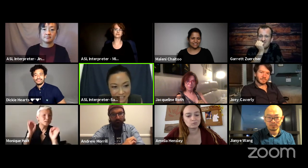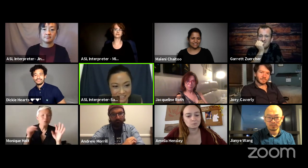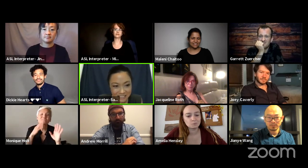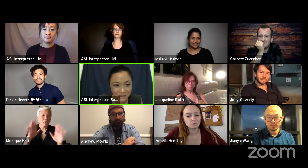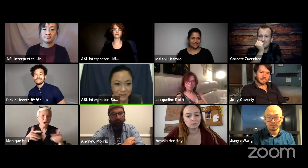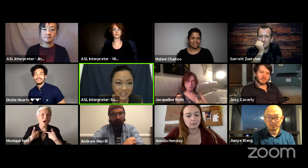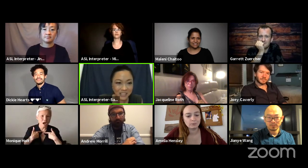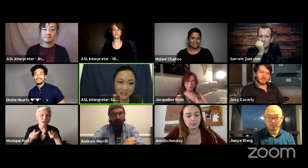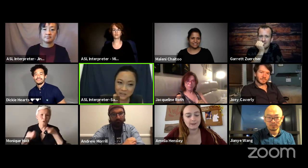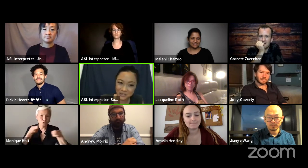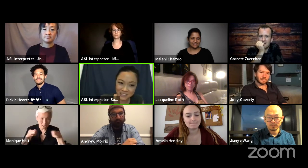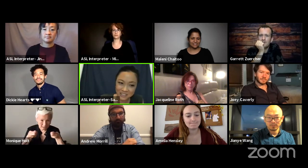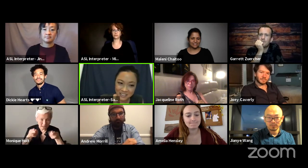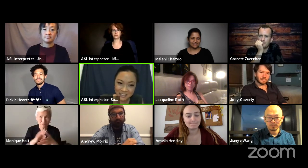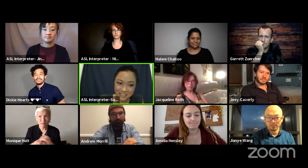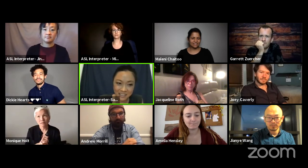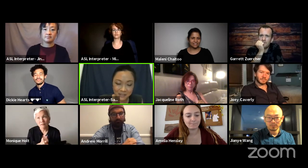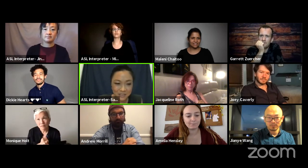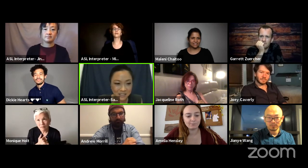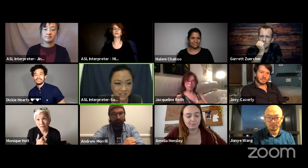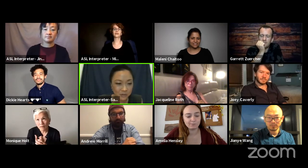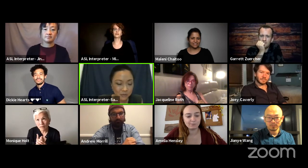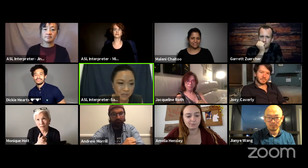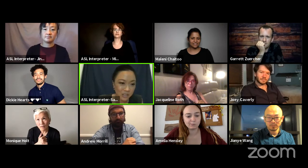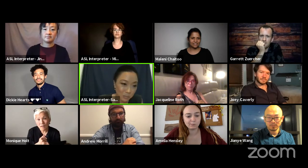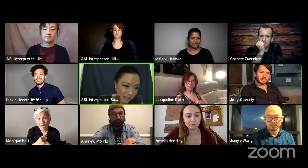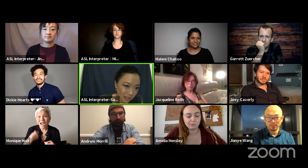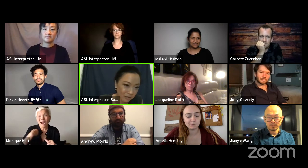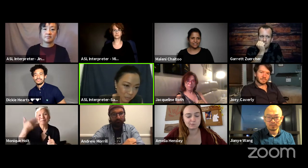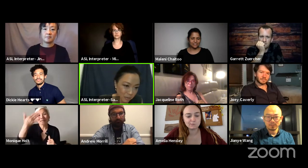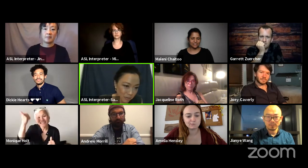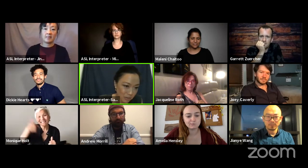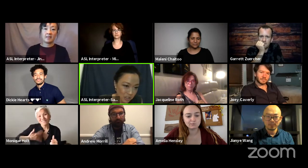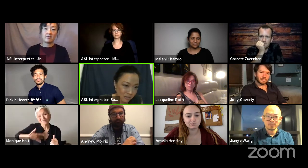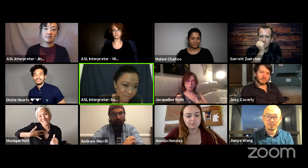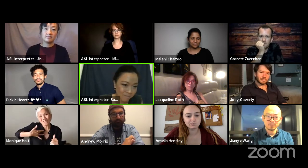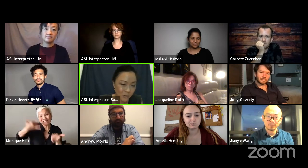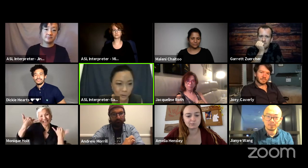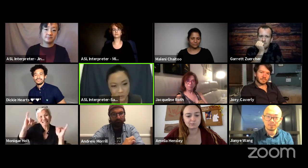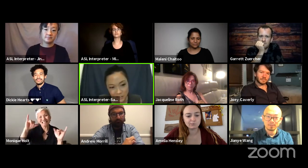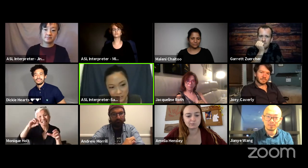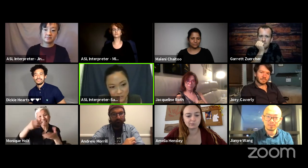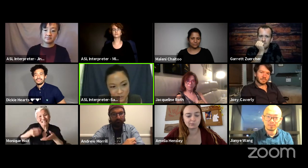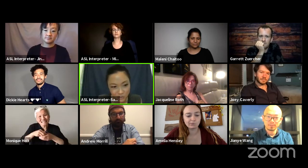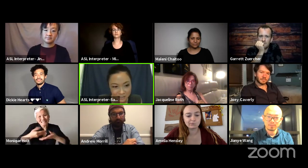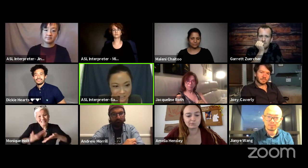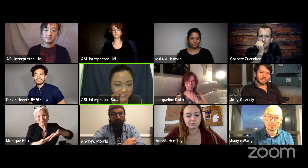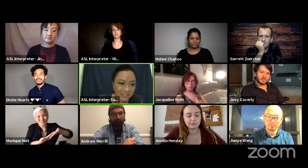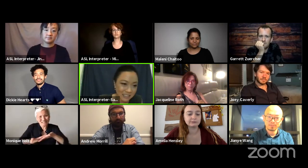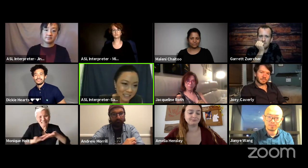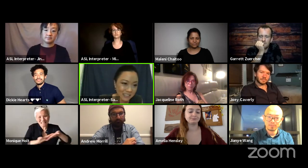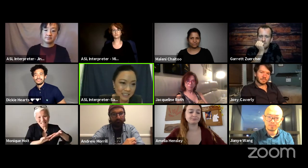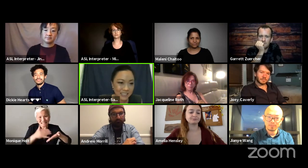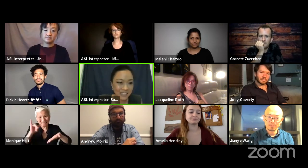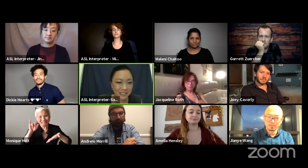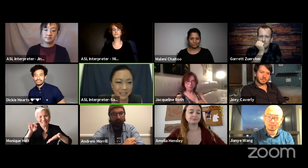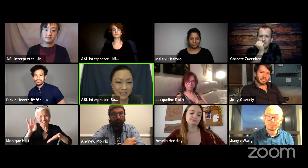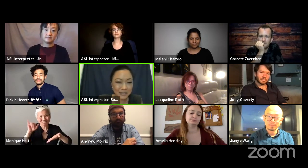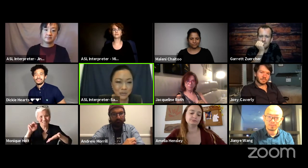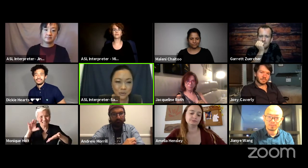to another director and have to kind of explain my vision, or should I just direct it? I think I sort of